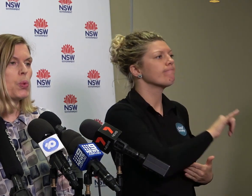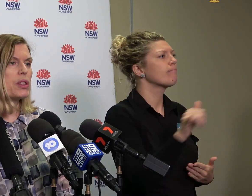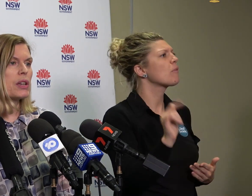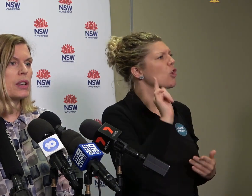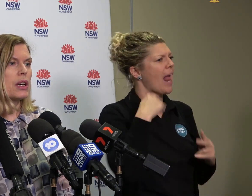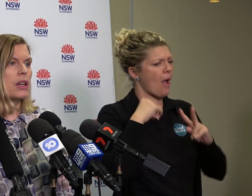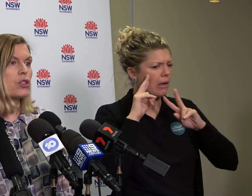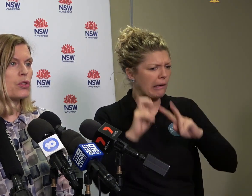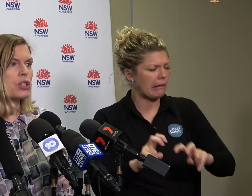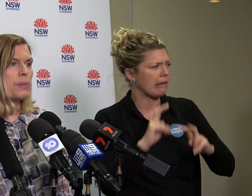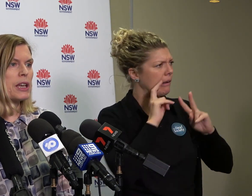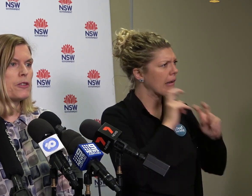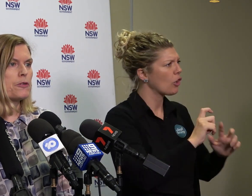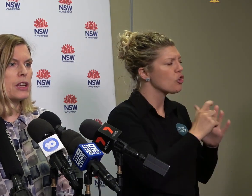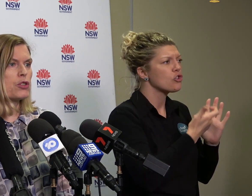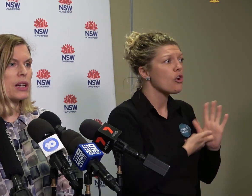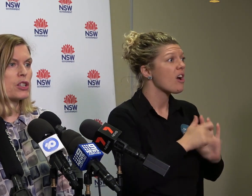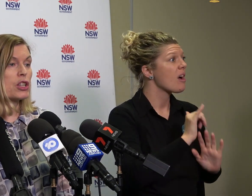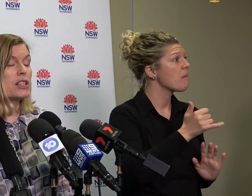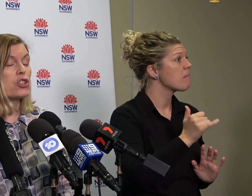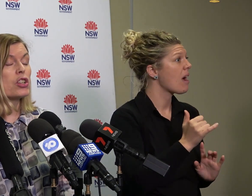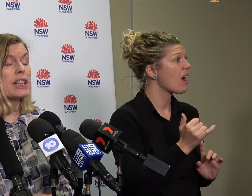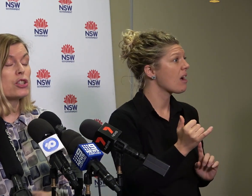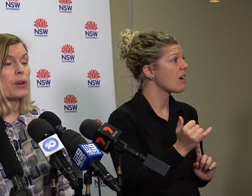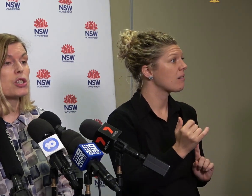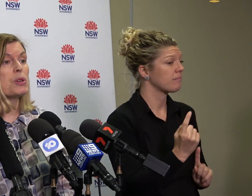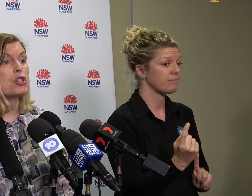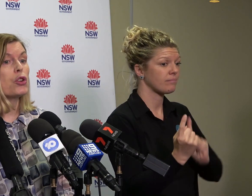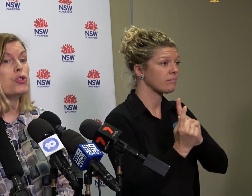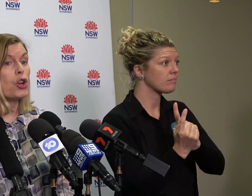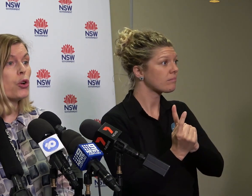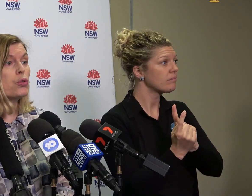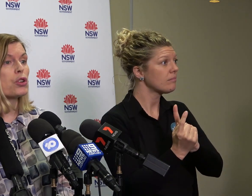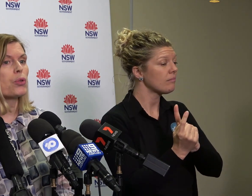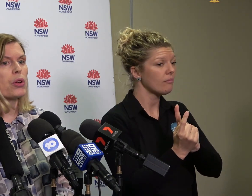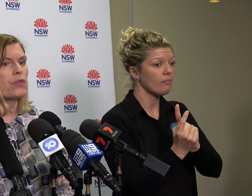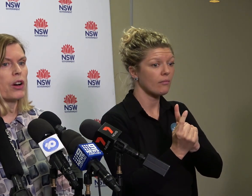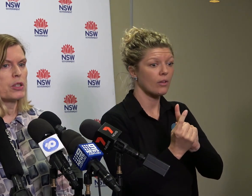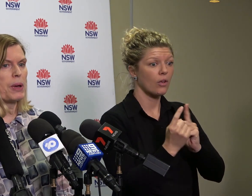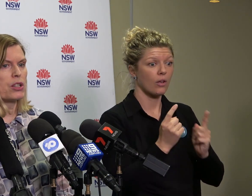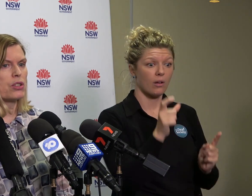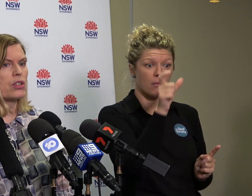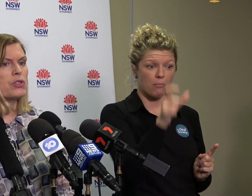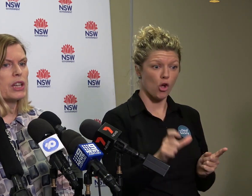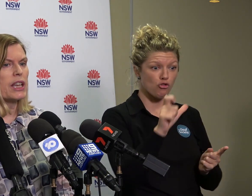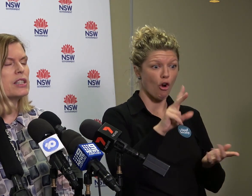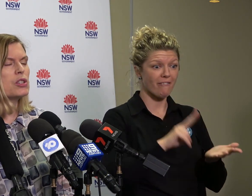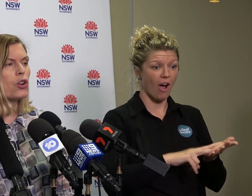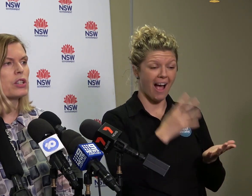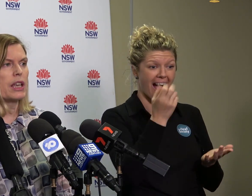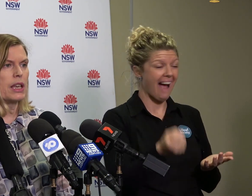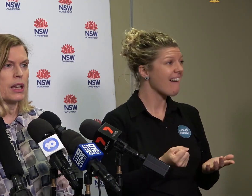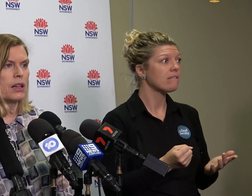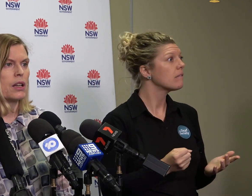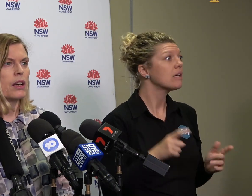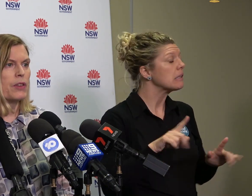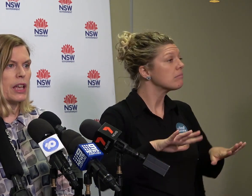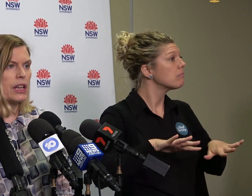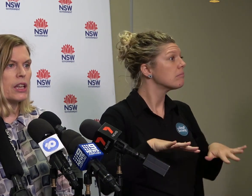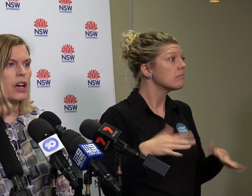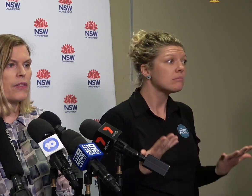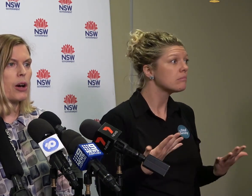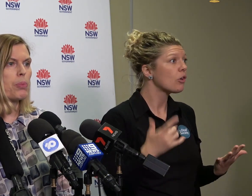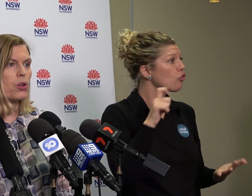about whether the doctor may have interacted. He's certainly interacted with no known coronavirus patients, so he did not care